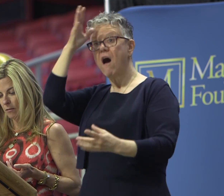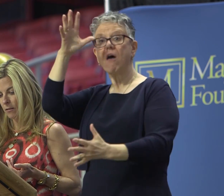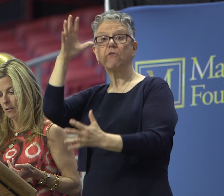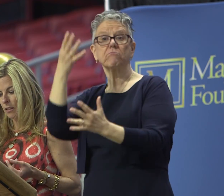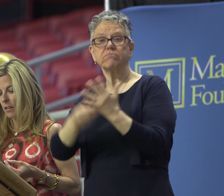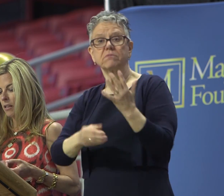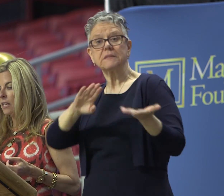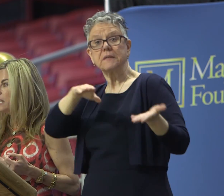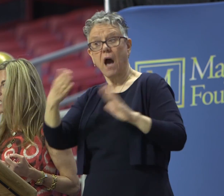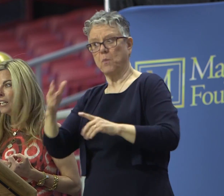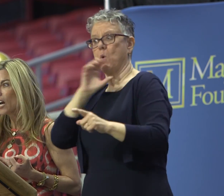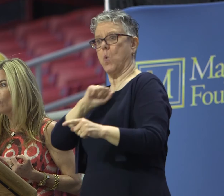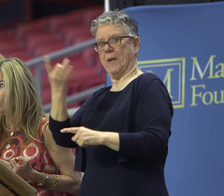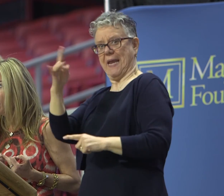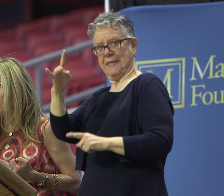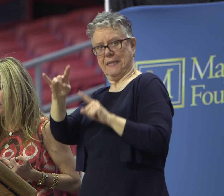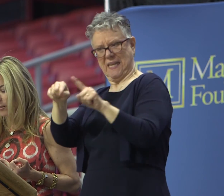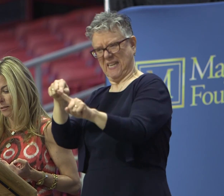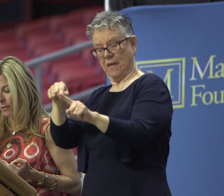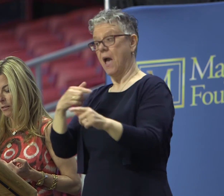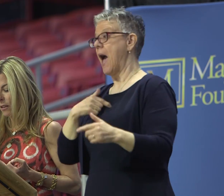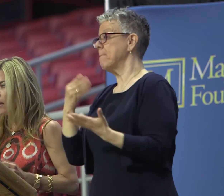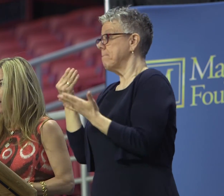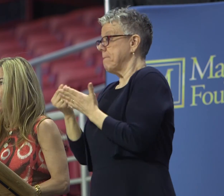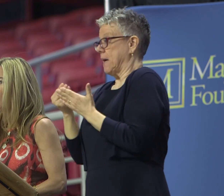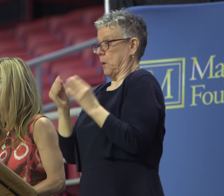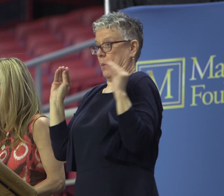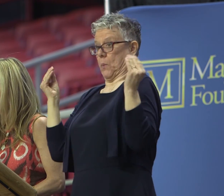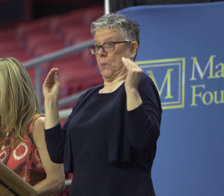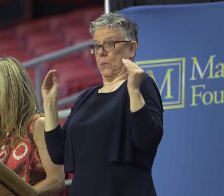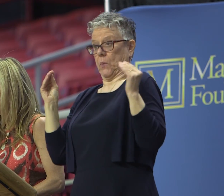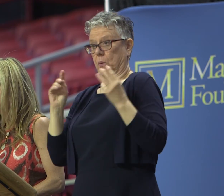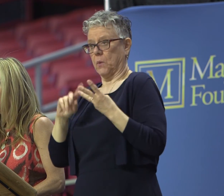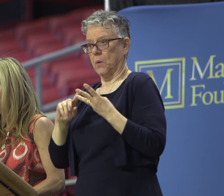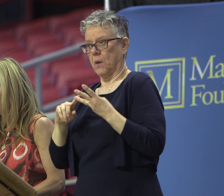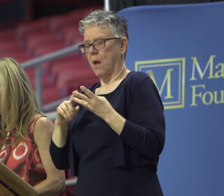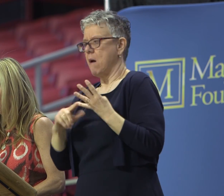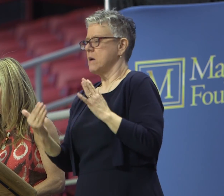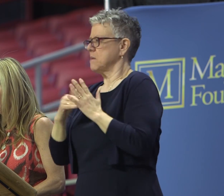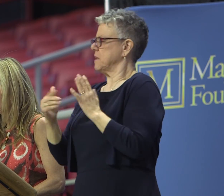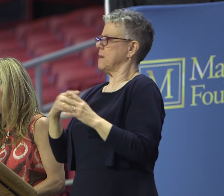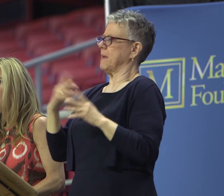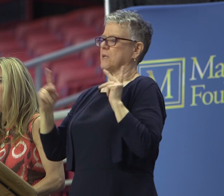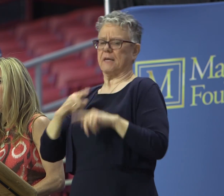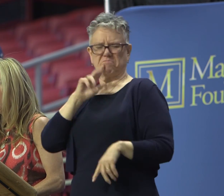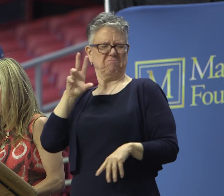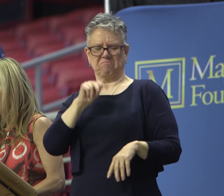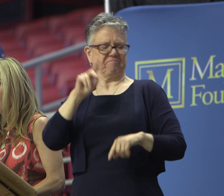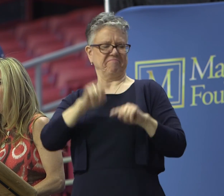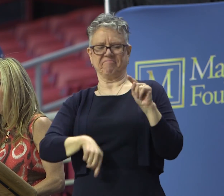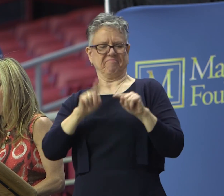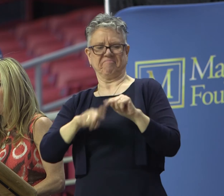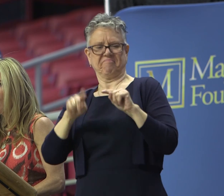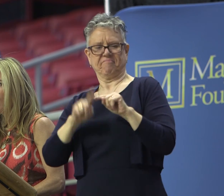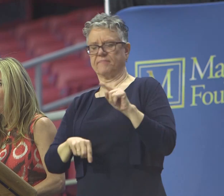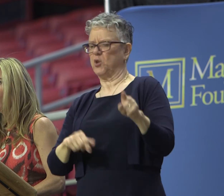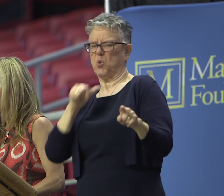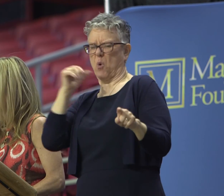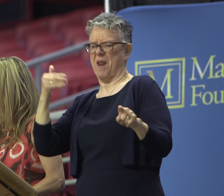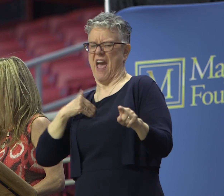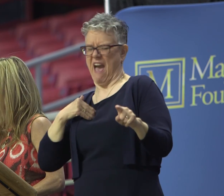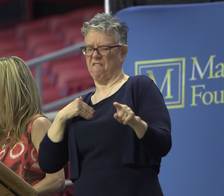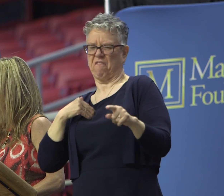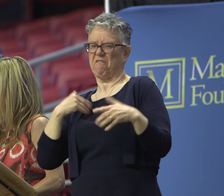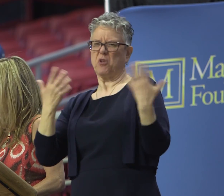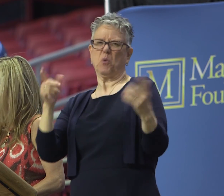18. He didn't have any money, and he was repeatedly told he did not have what